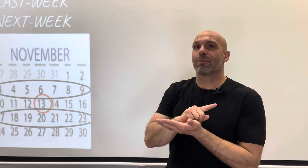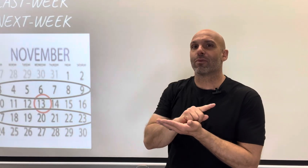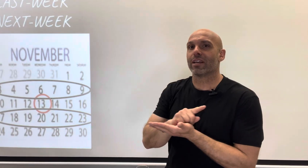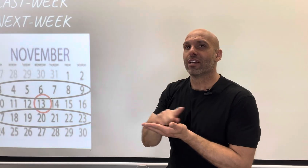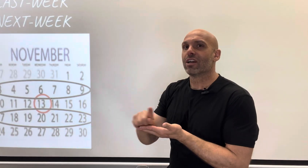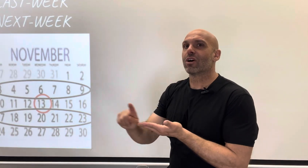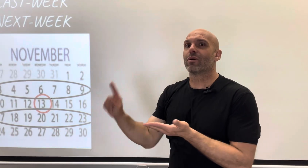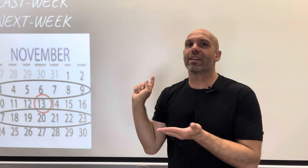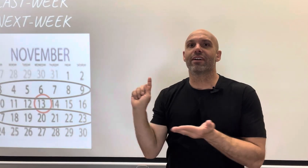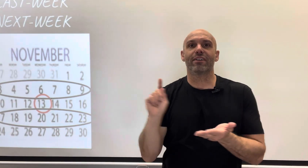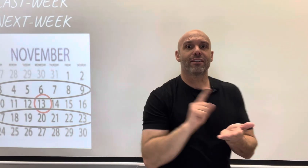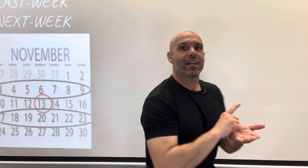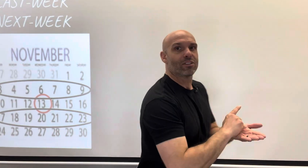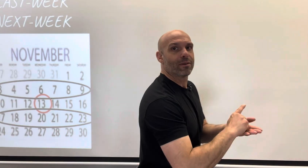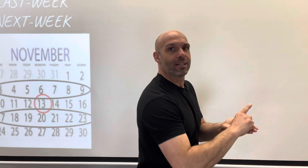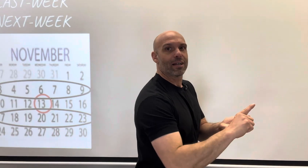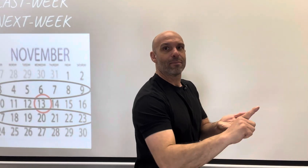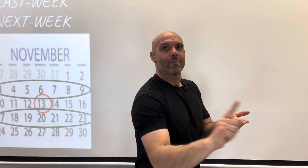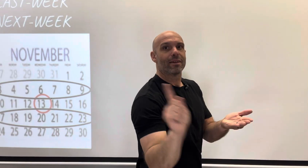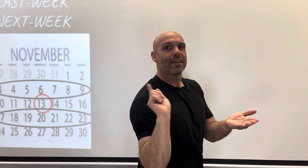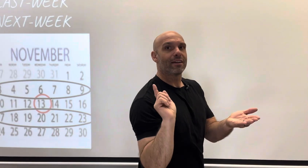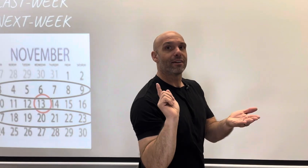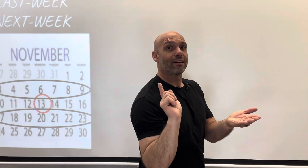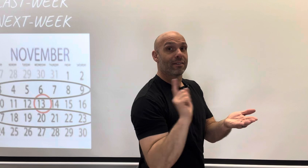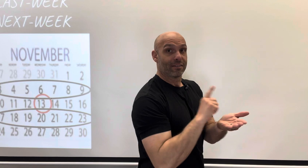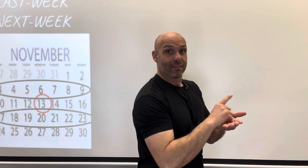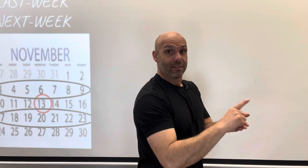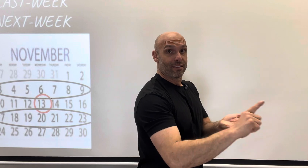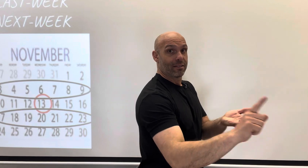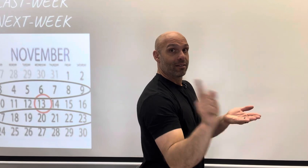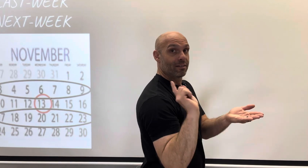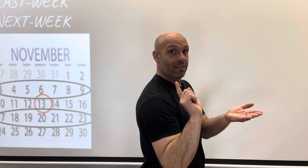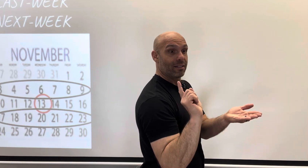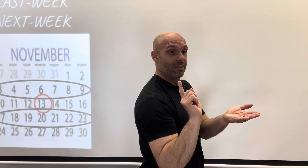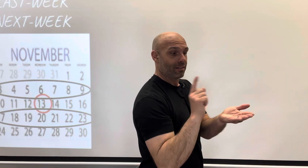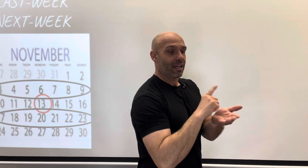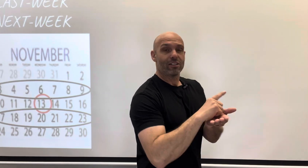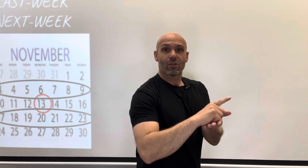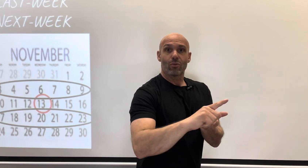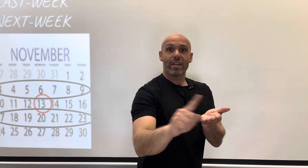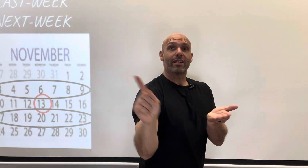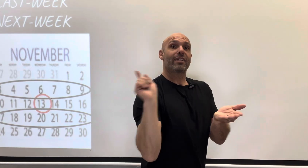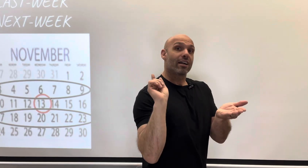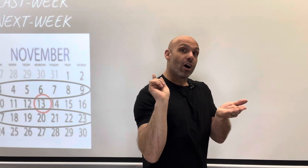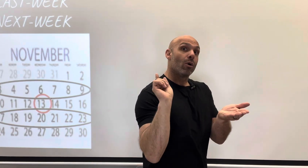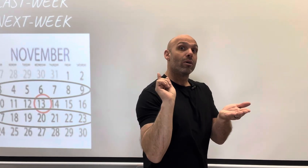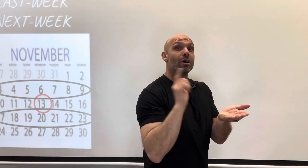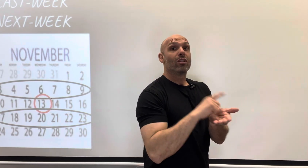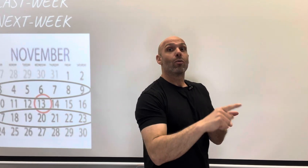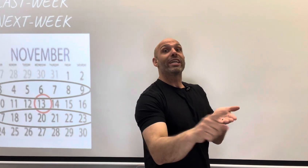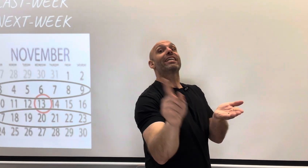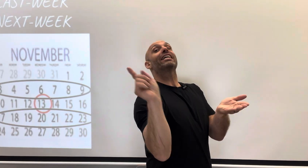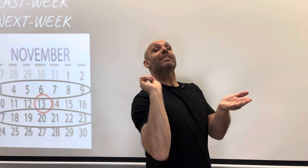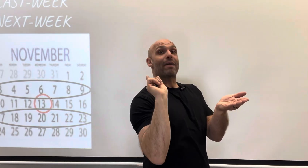we go here. Okay, so I'm going to come here. Here. Okay, so the week ago, the week in the